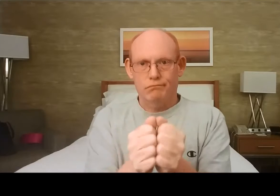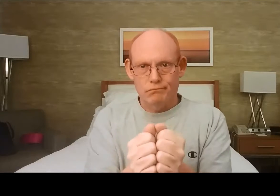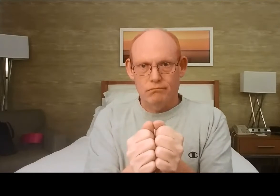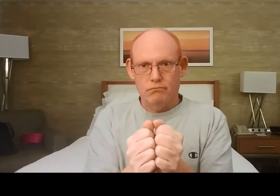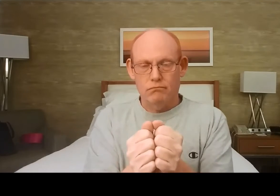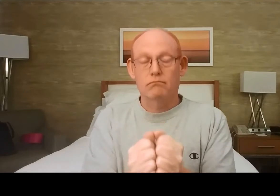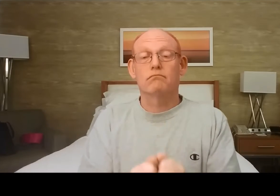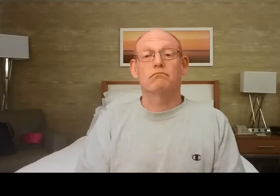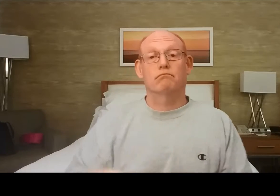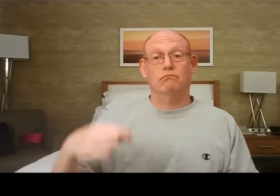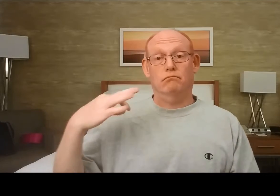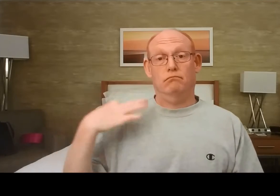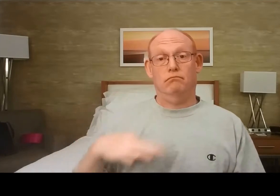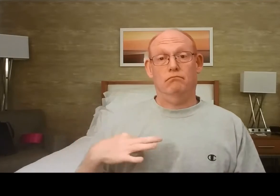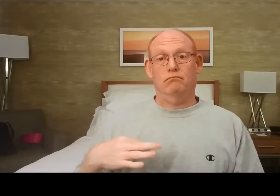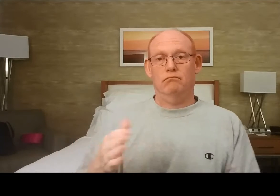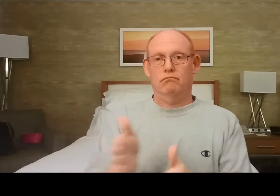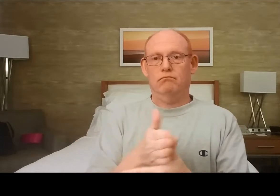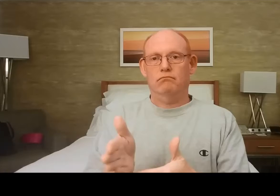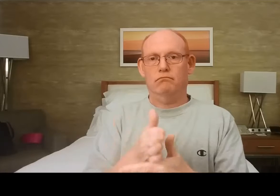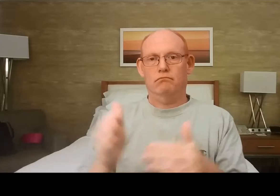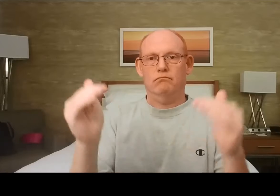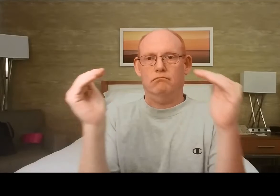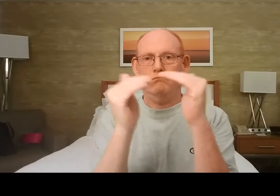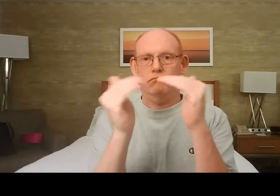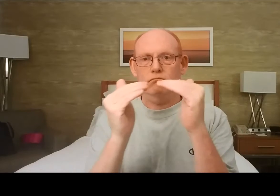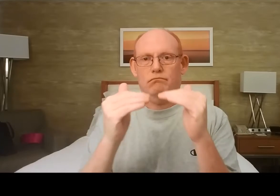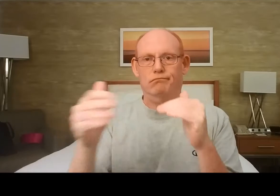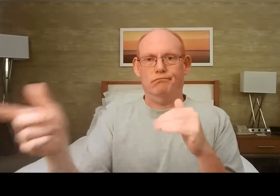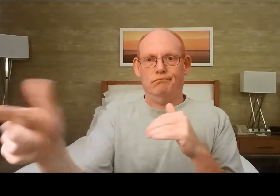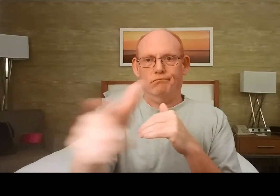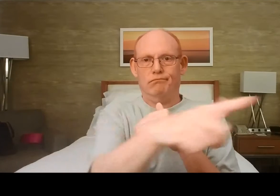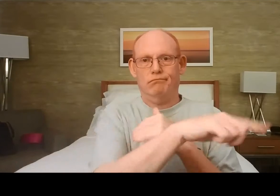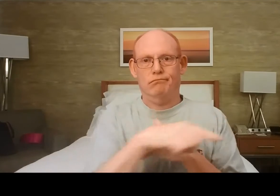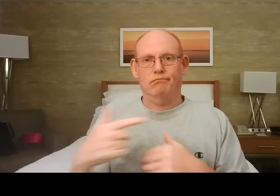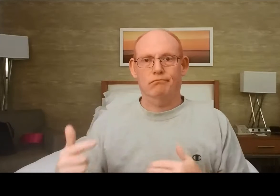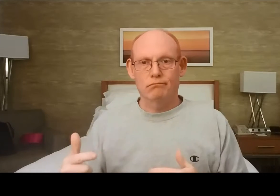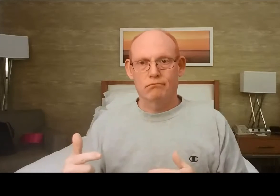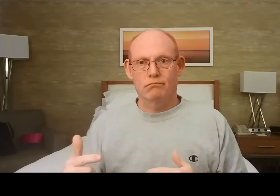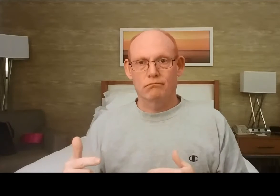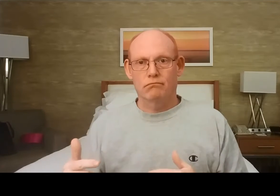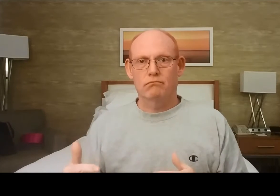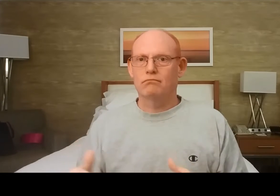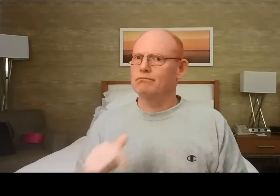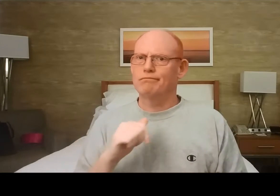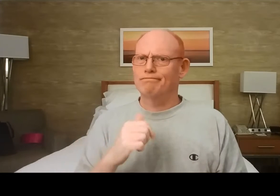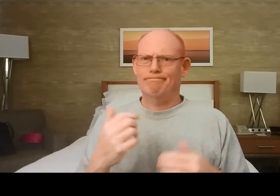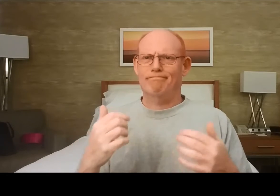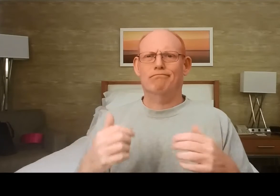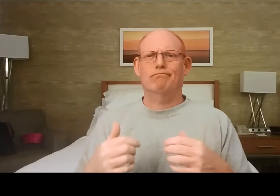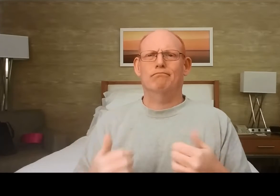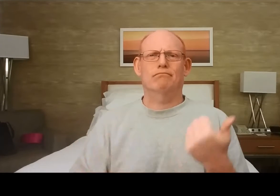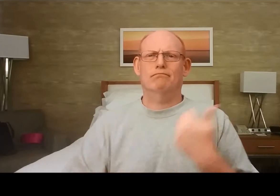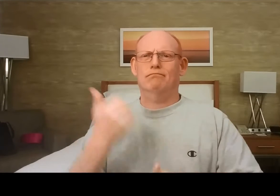equally. It's not like a traditional business where one boss makes all the decisions and keeps most of the